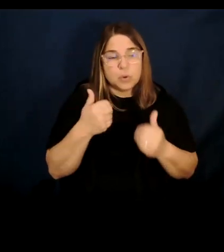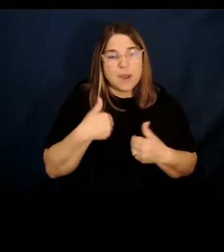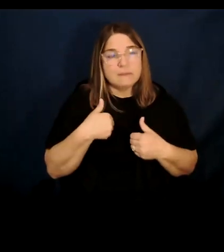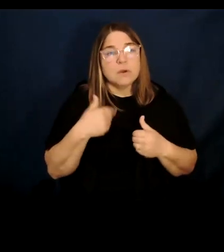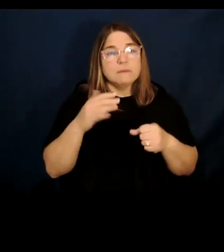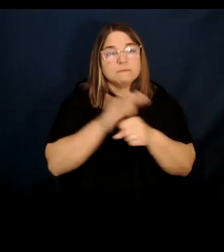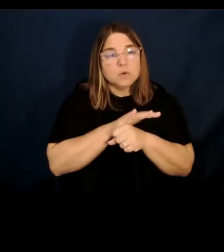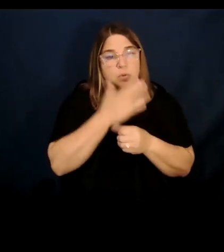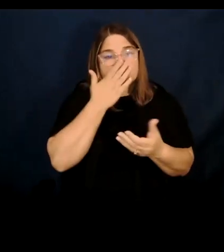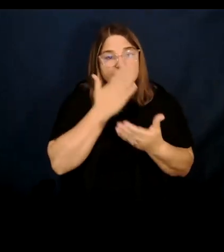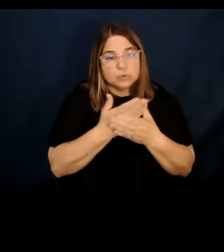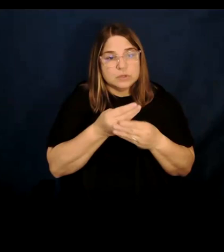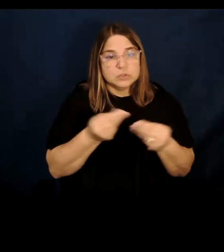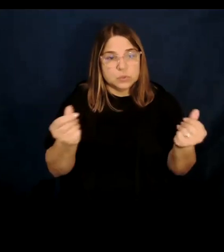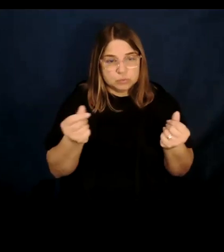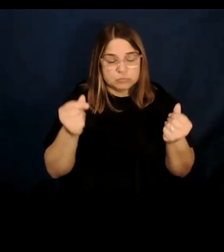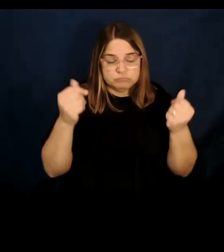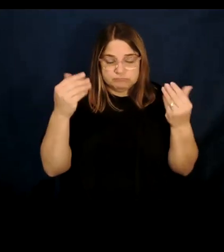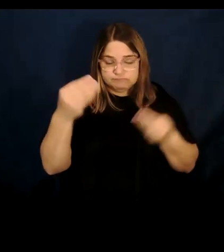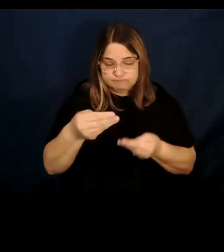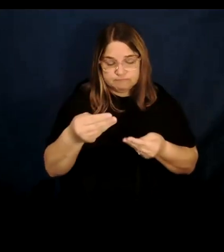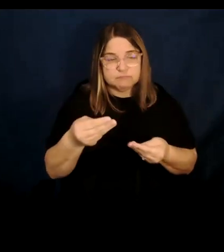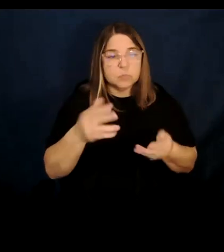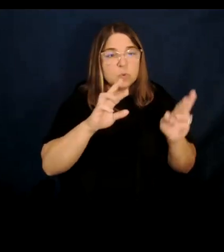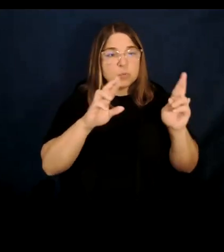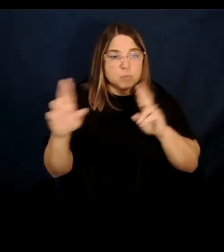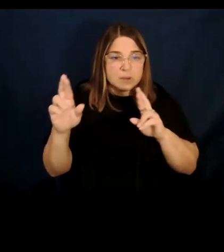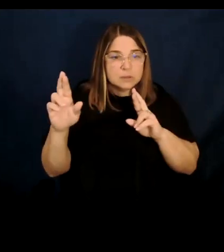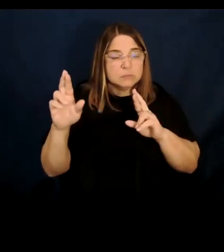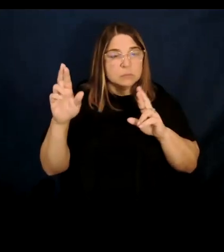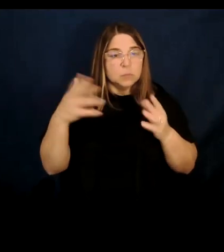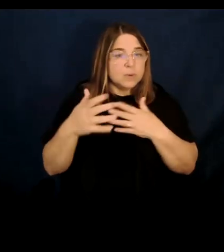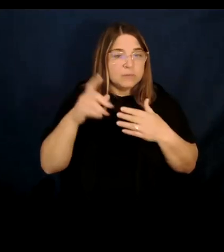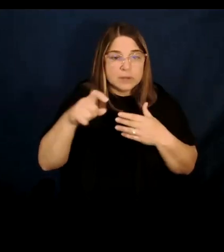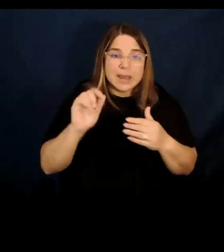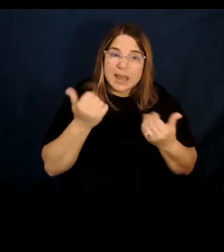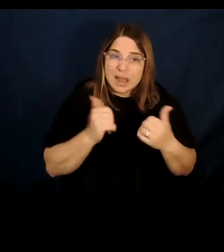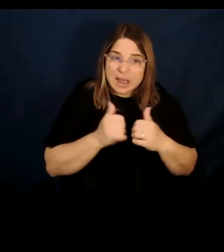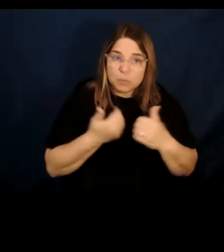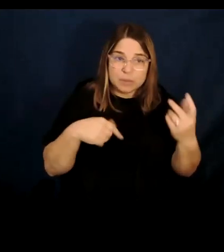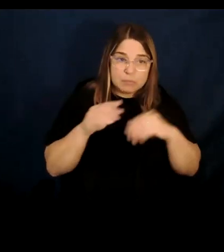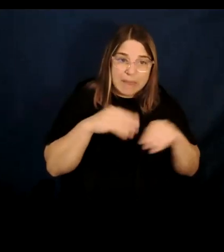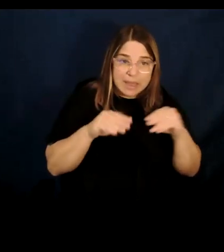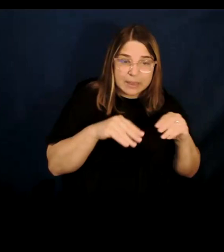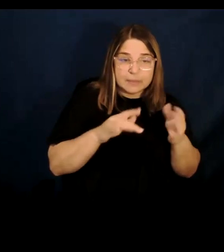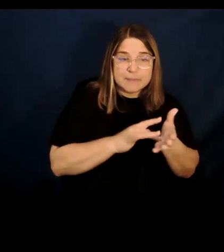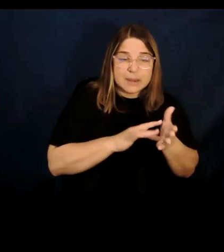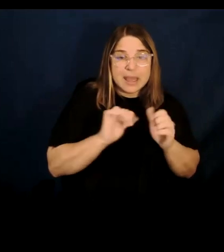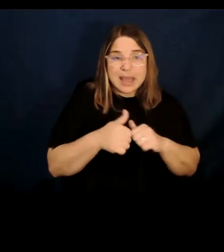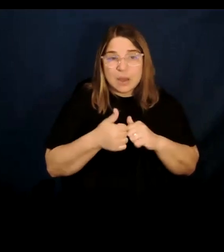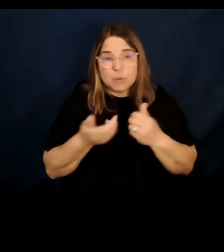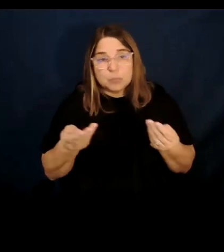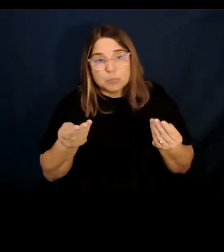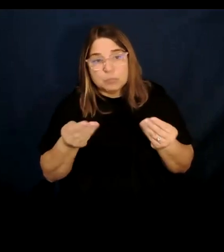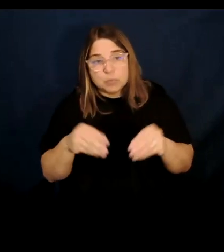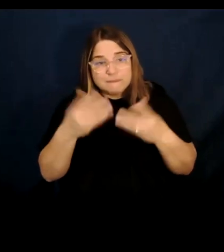solution and the assistance that you need, both from the perspective of how we pack your medications, how we provide them to you, and